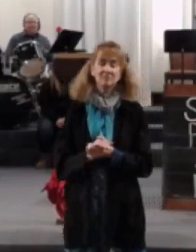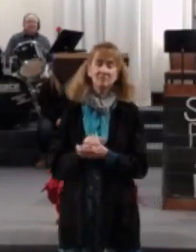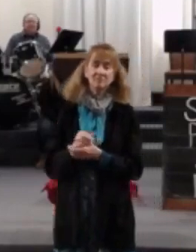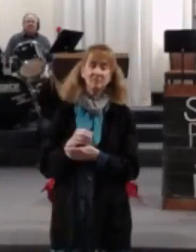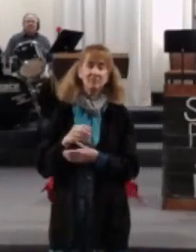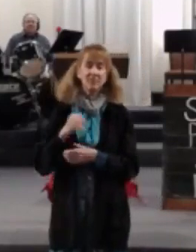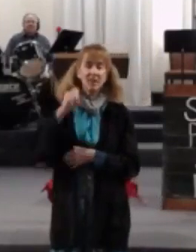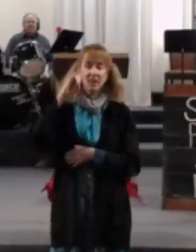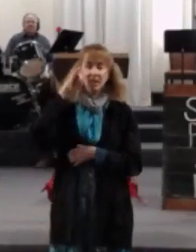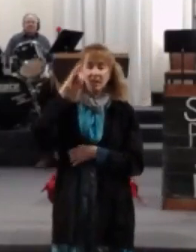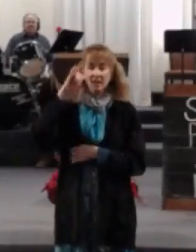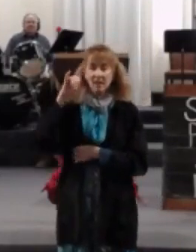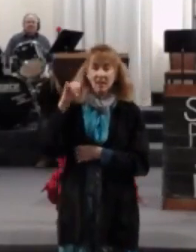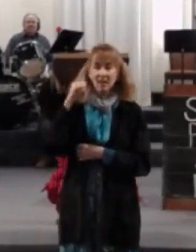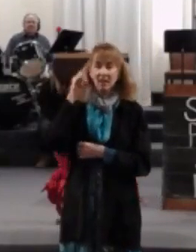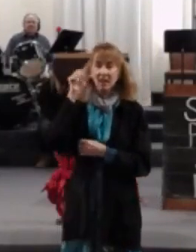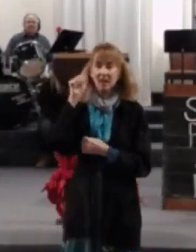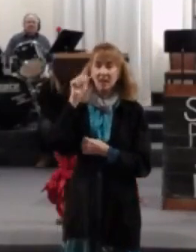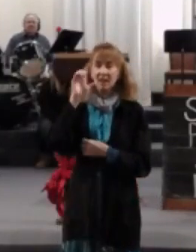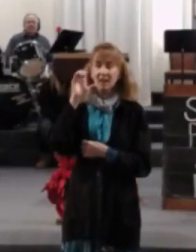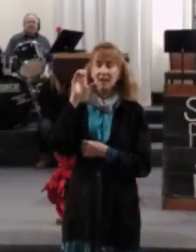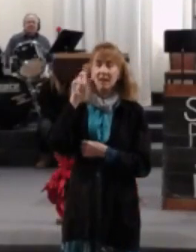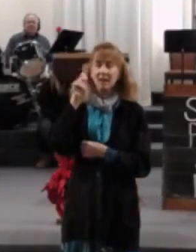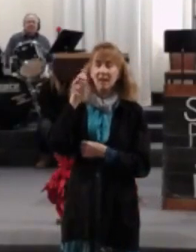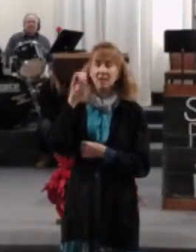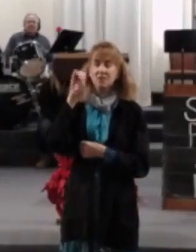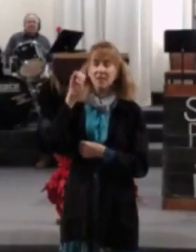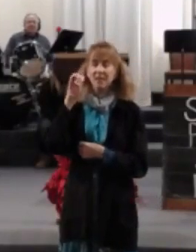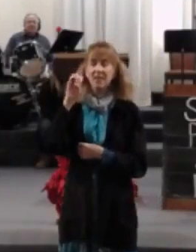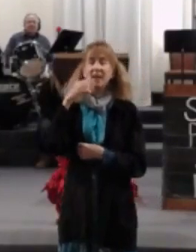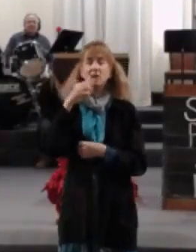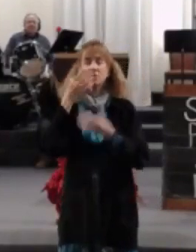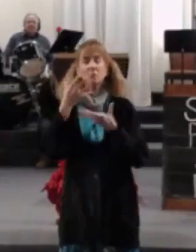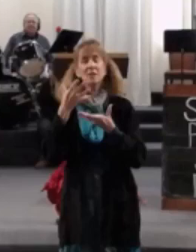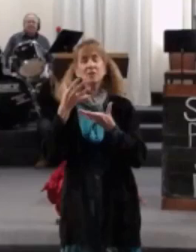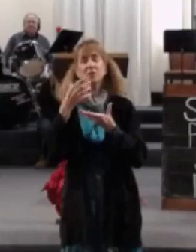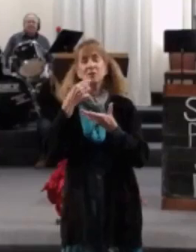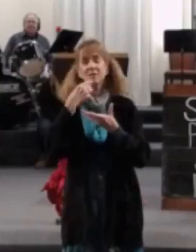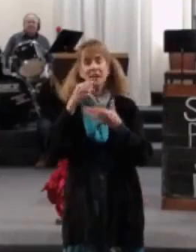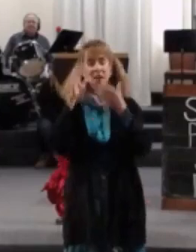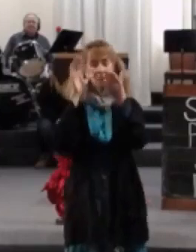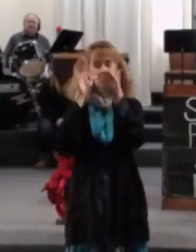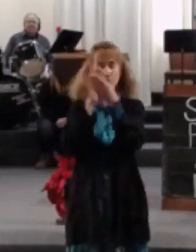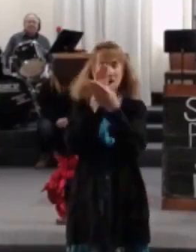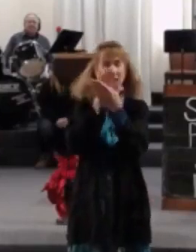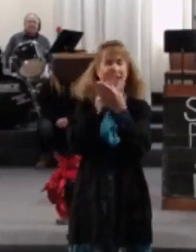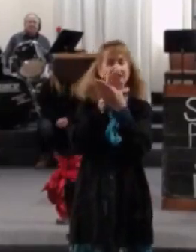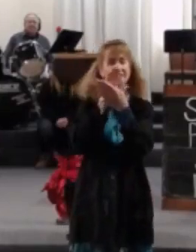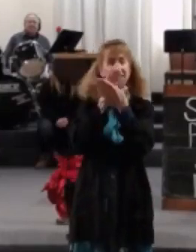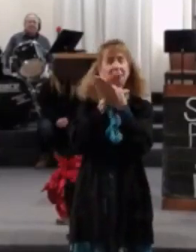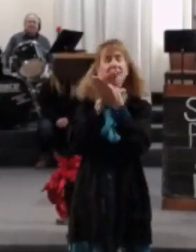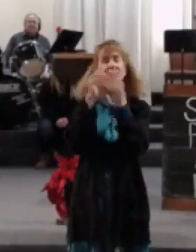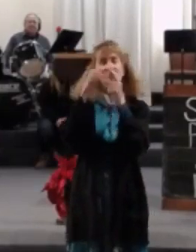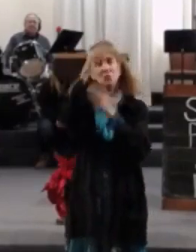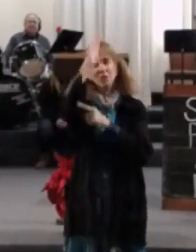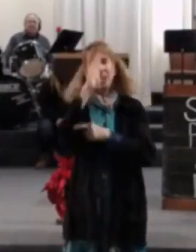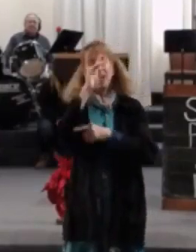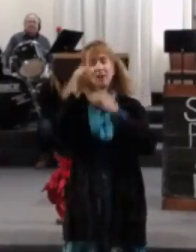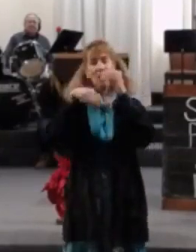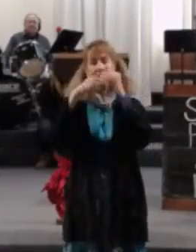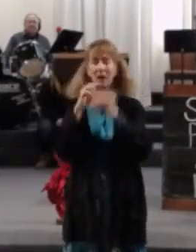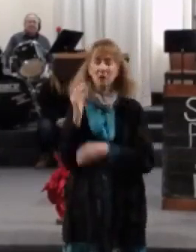I just want to give everybody an update on Terry Walker. I know a lot of you have asked us, you know, about